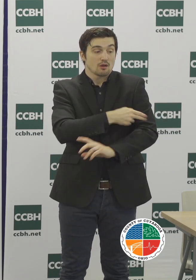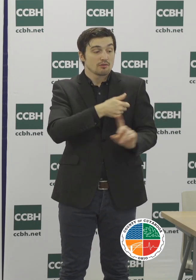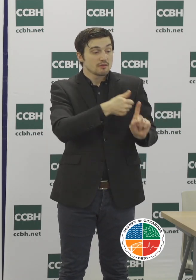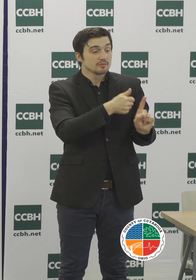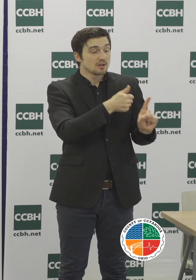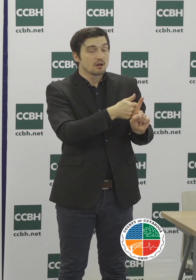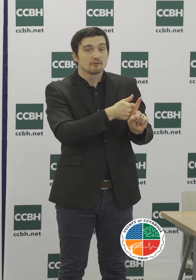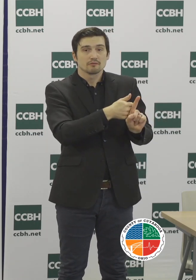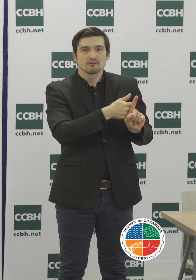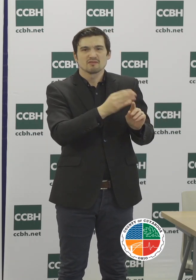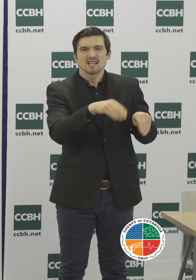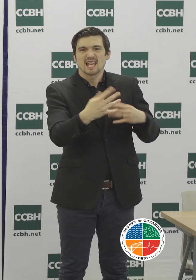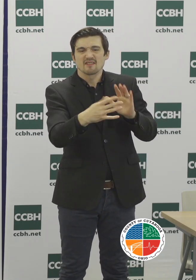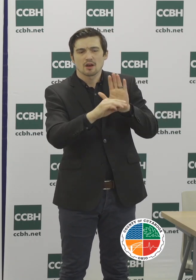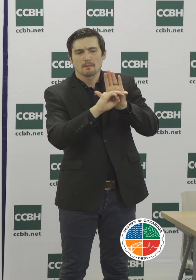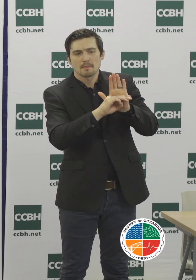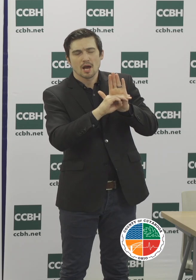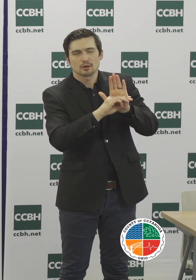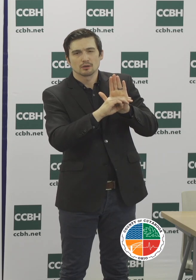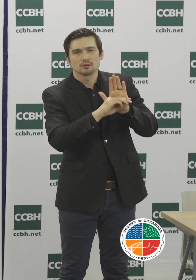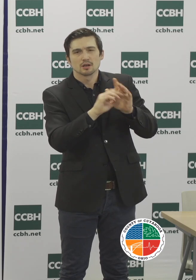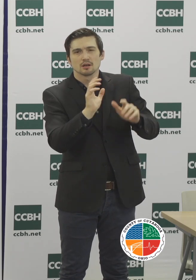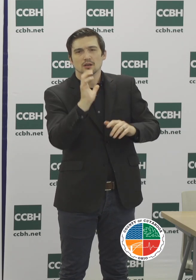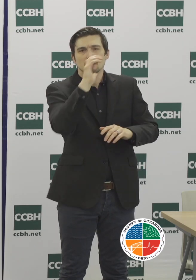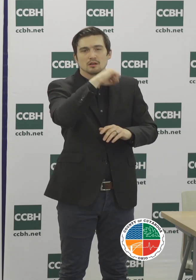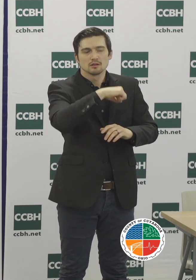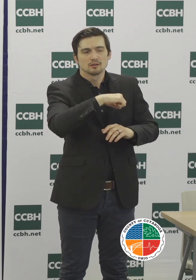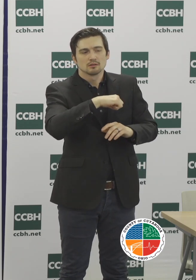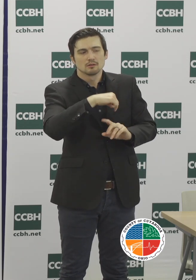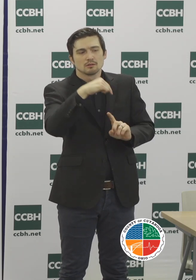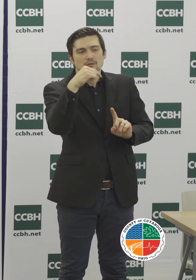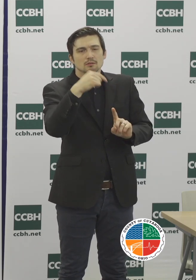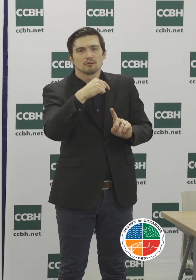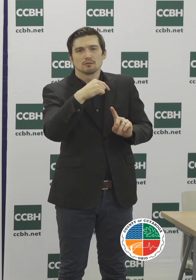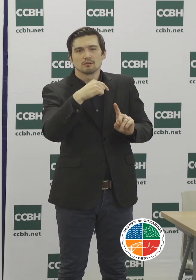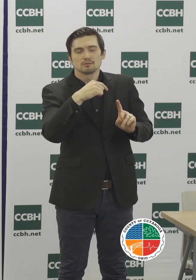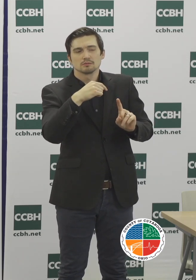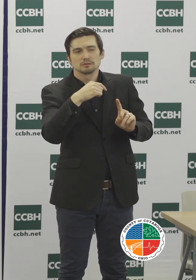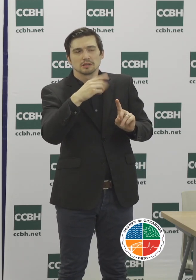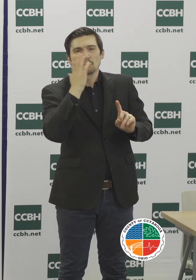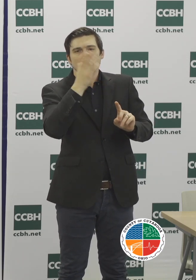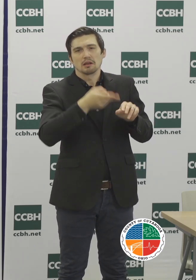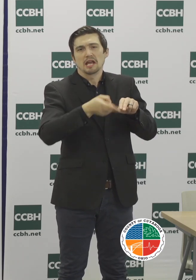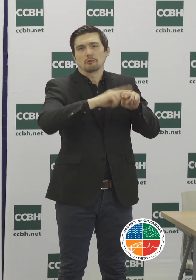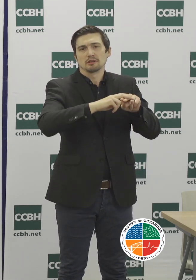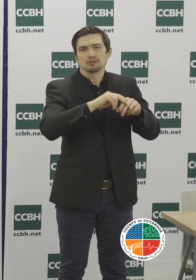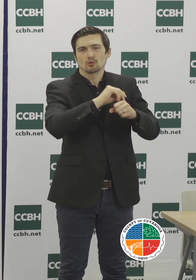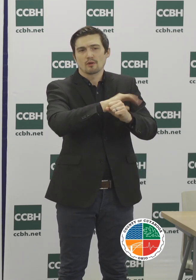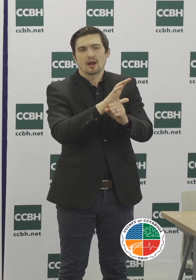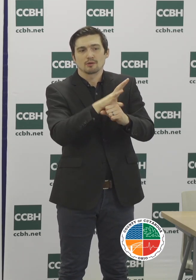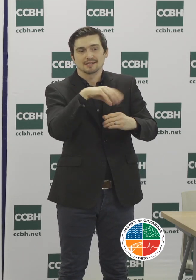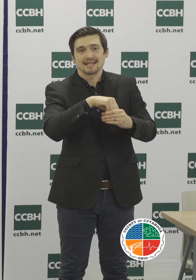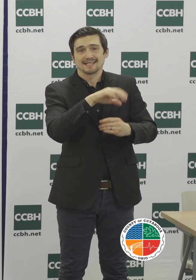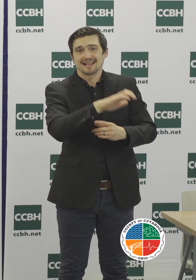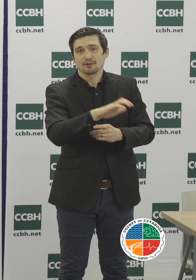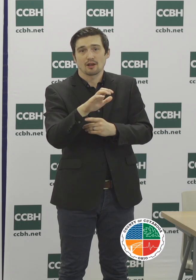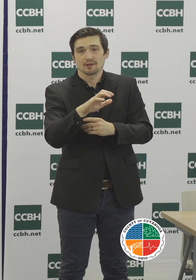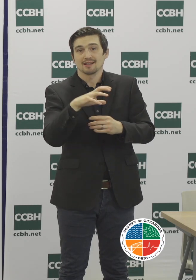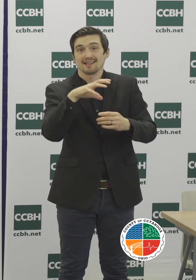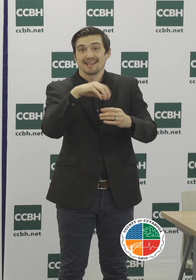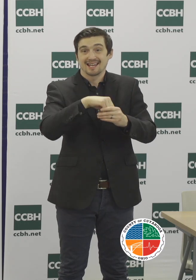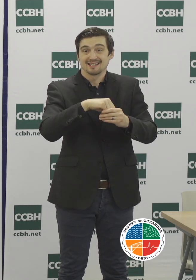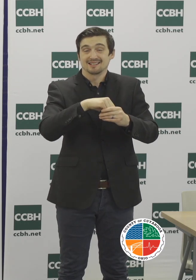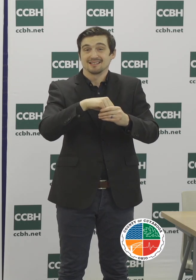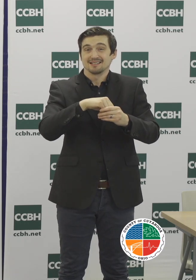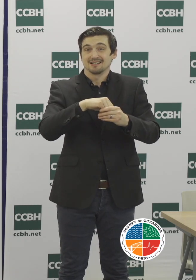model, as we know, recently, predicting an increase in coronavirus cases in Cuyahoga County and across the state in